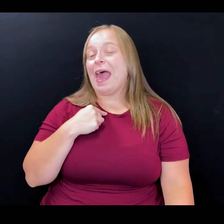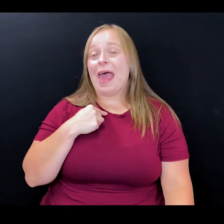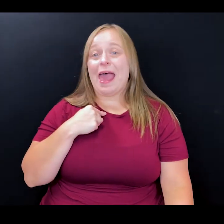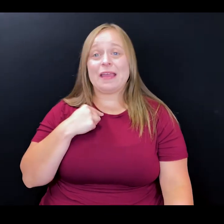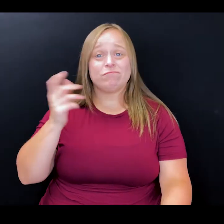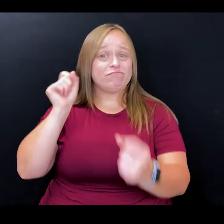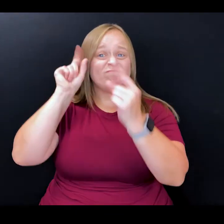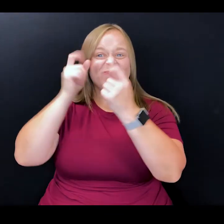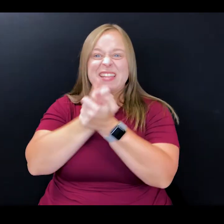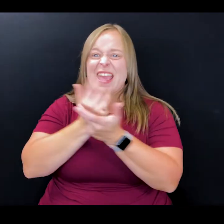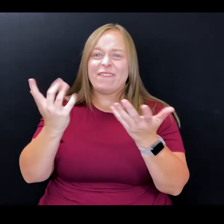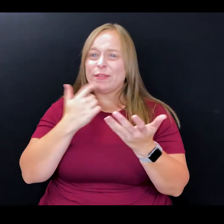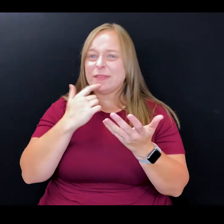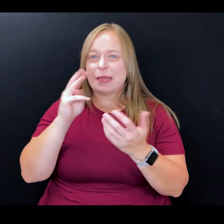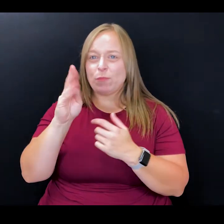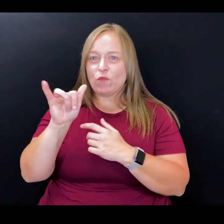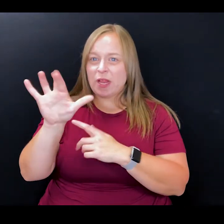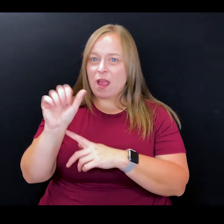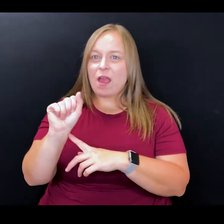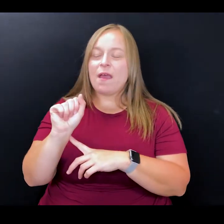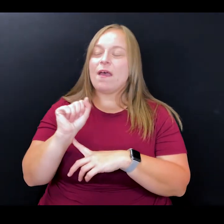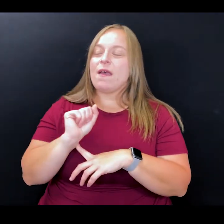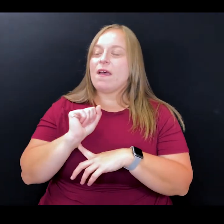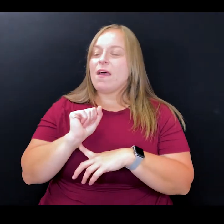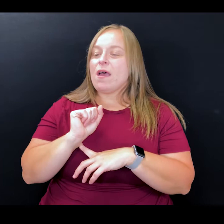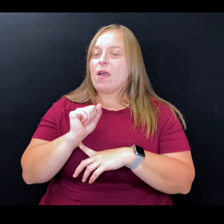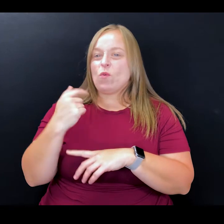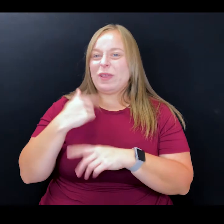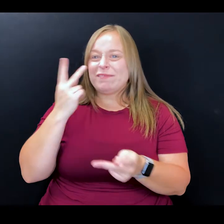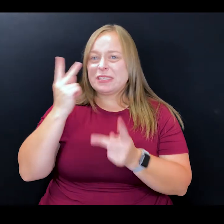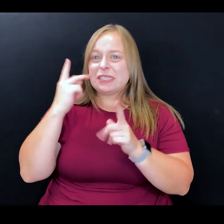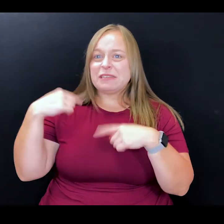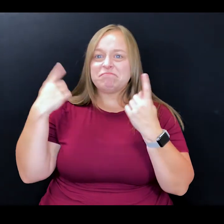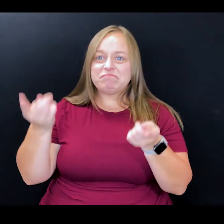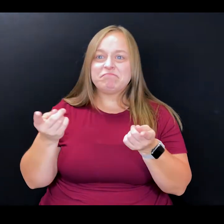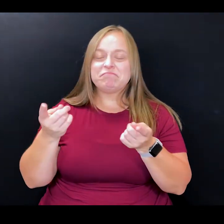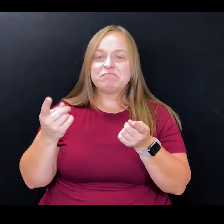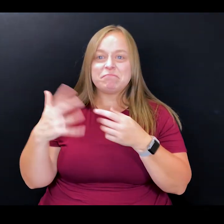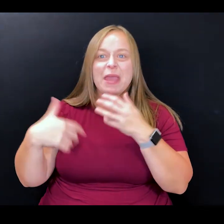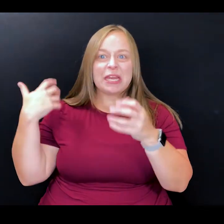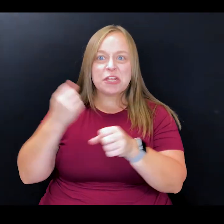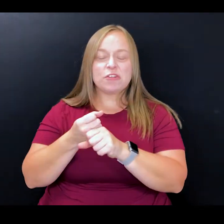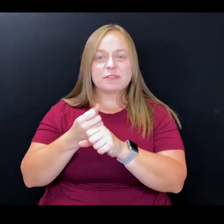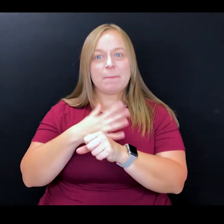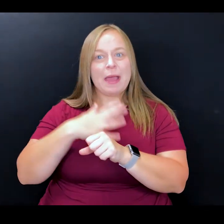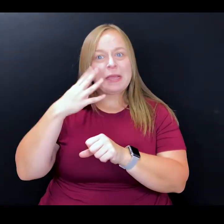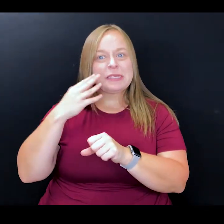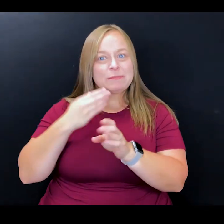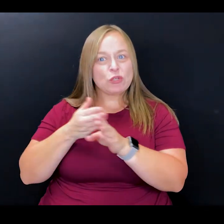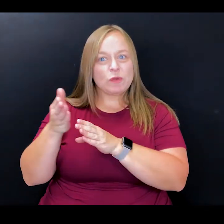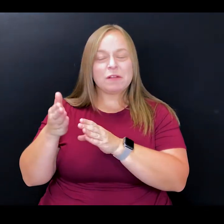I can echo everything that you said, Maria. What we have seen over the decades and in